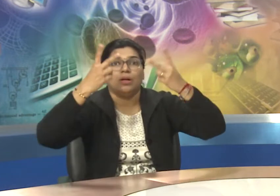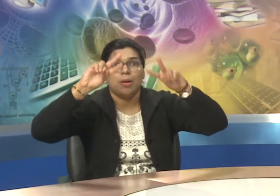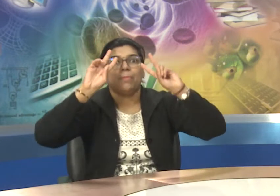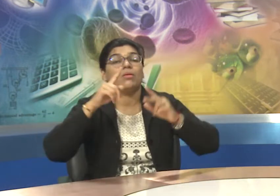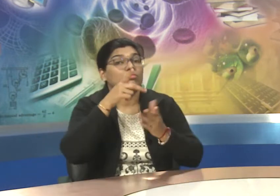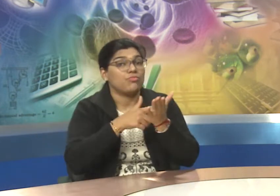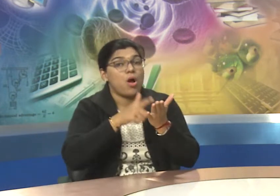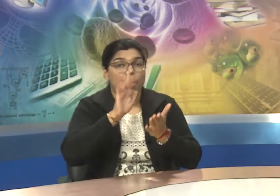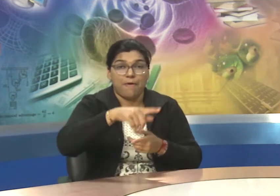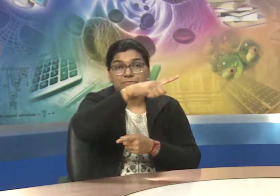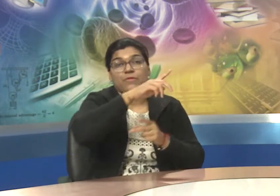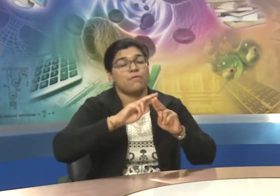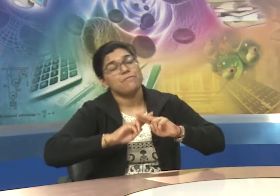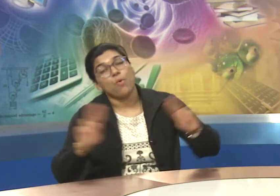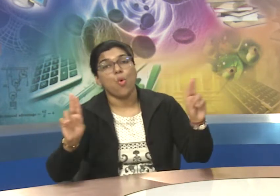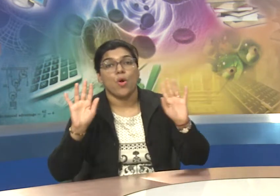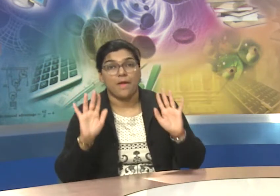along streets and roads,